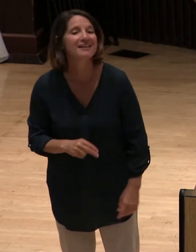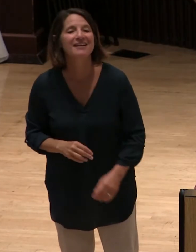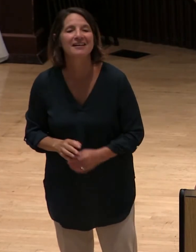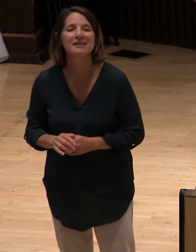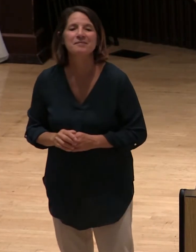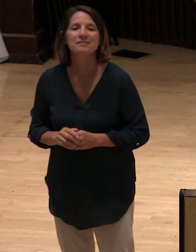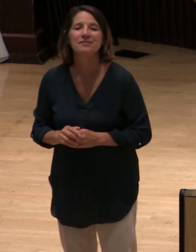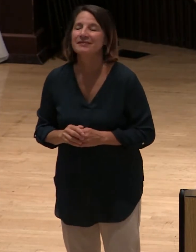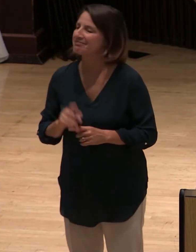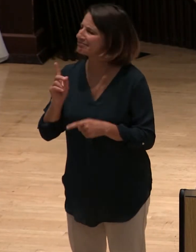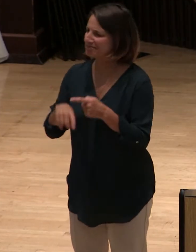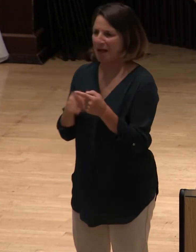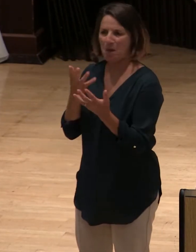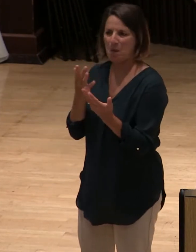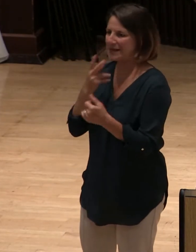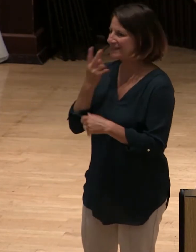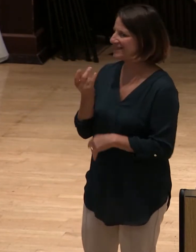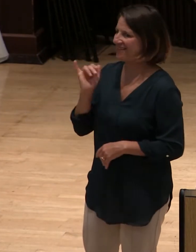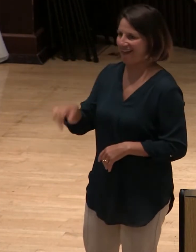Can't wait to see that.